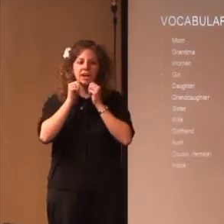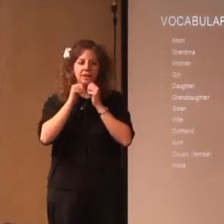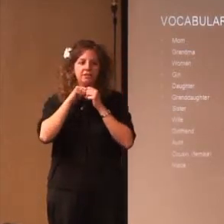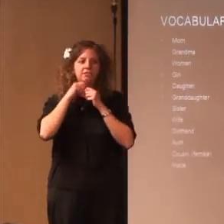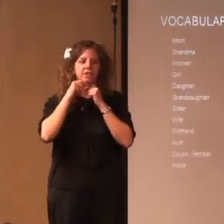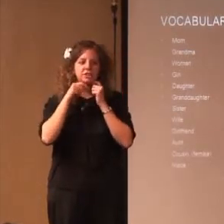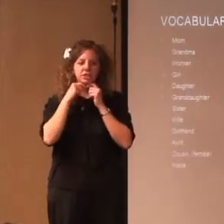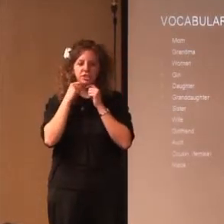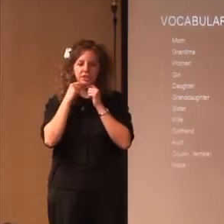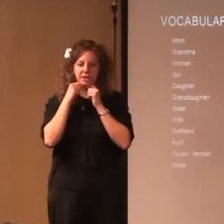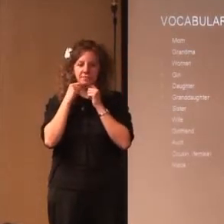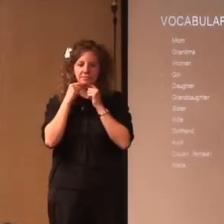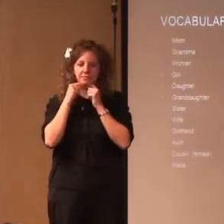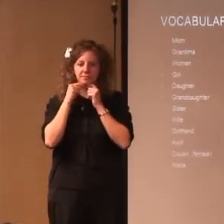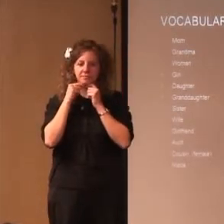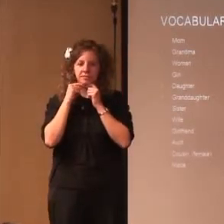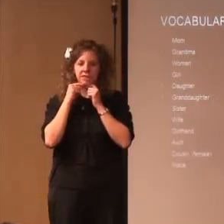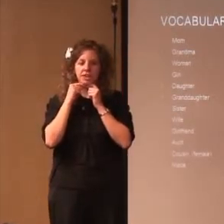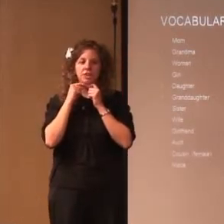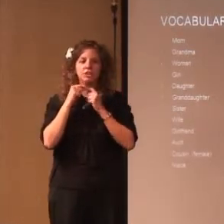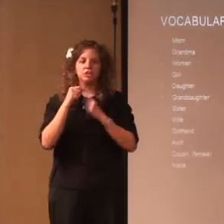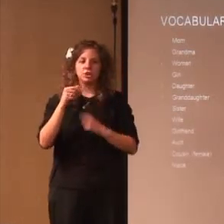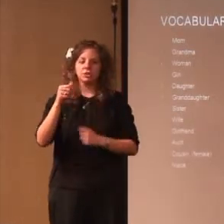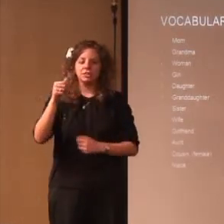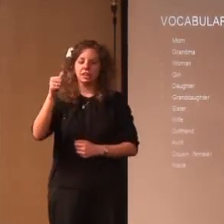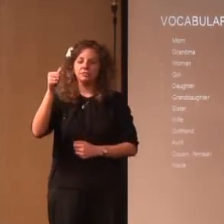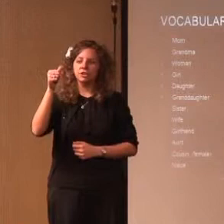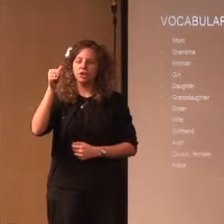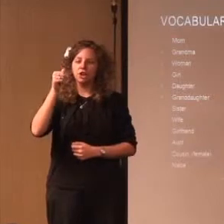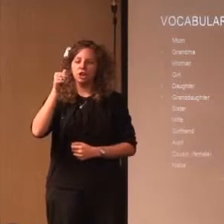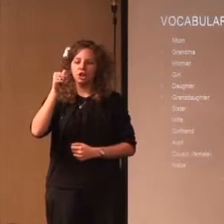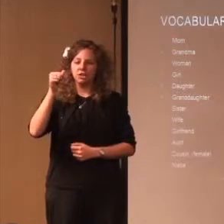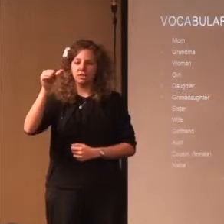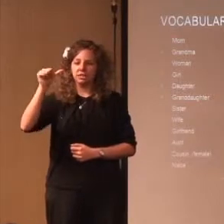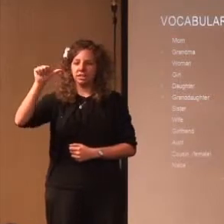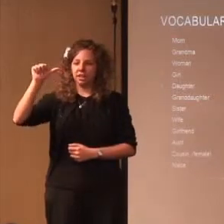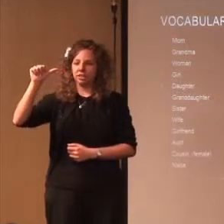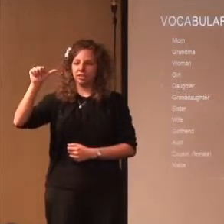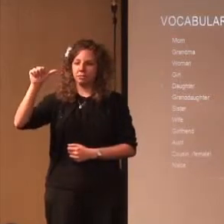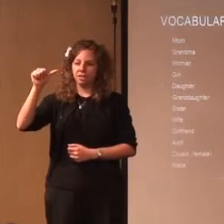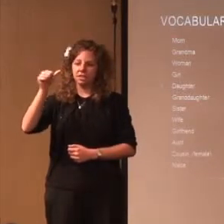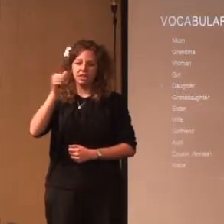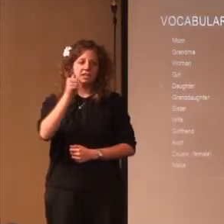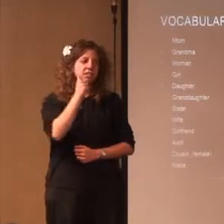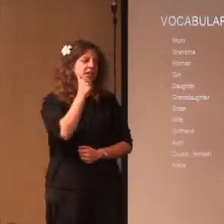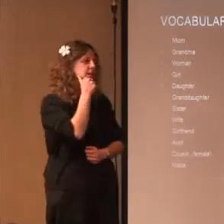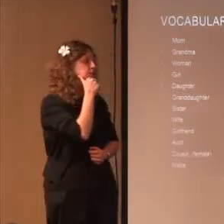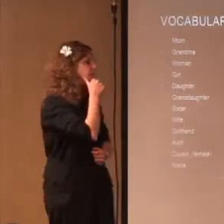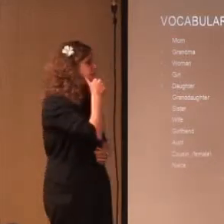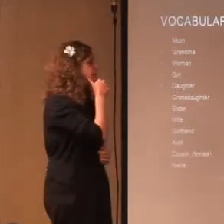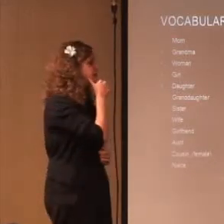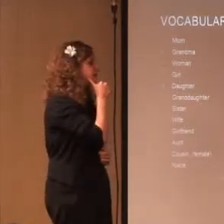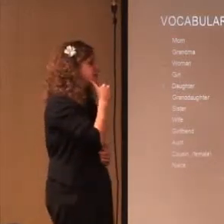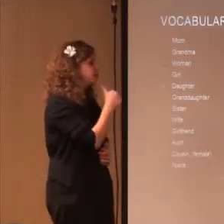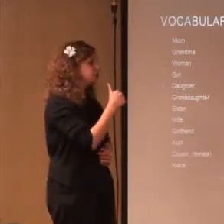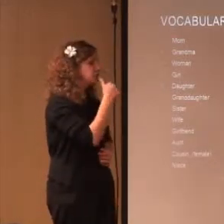tie under your chin, right? Okay. So the sign for girl is taking your thumb like this and rubbing it across your jaw